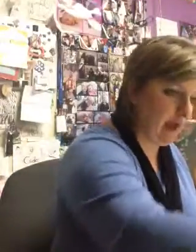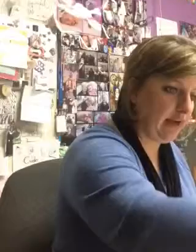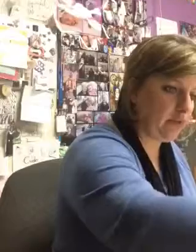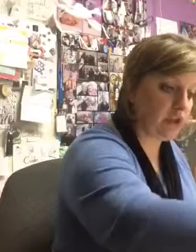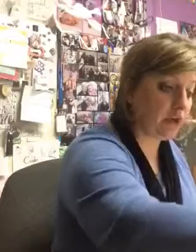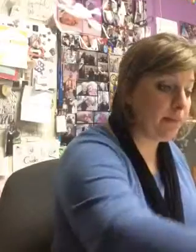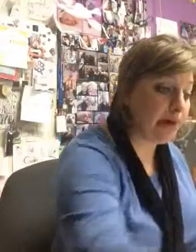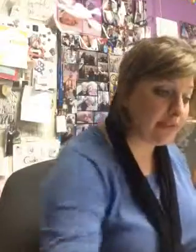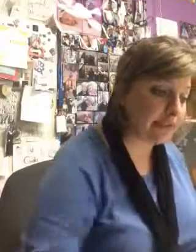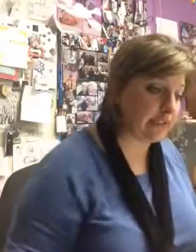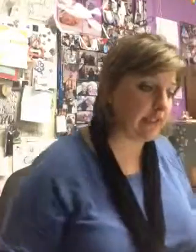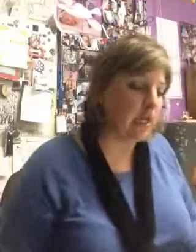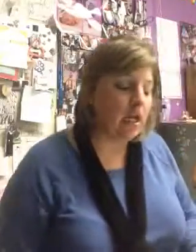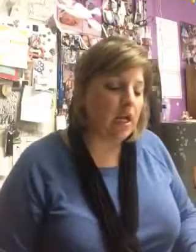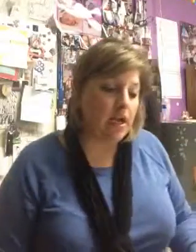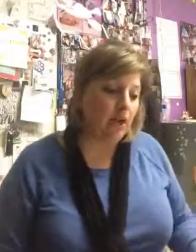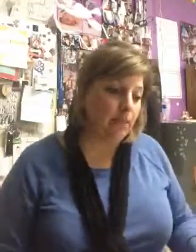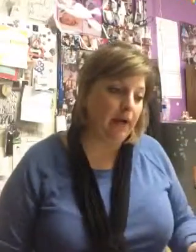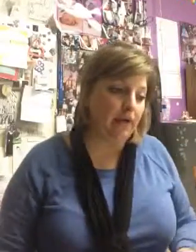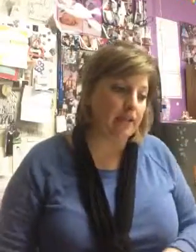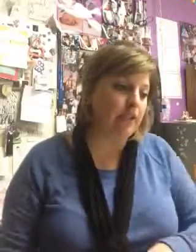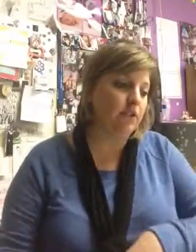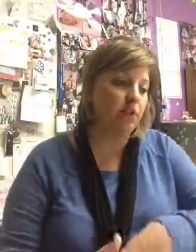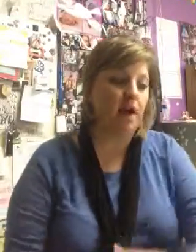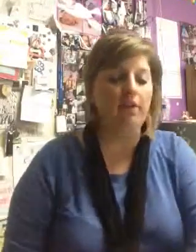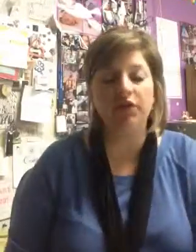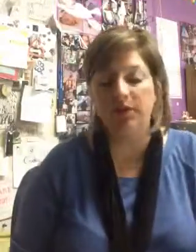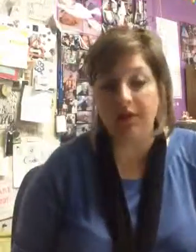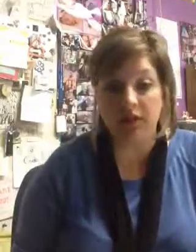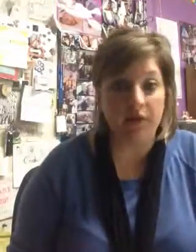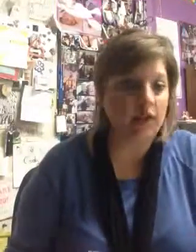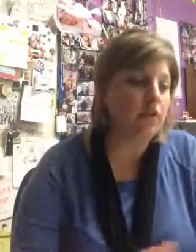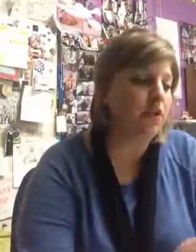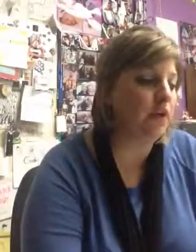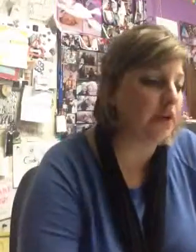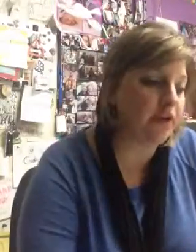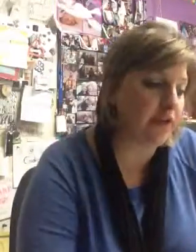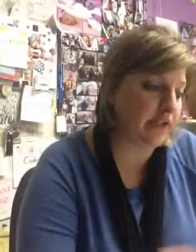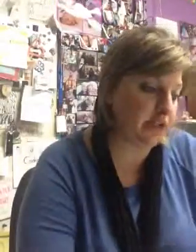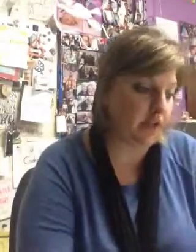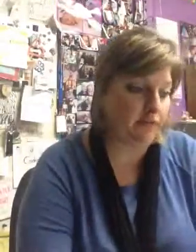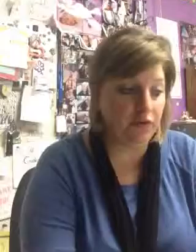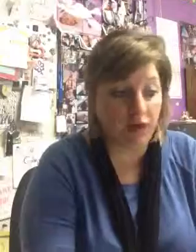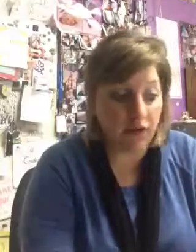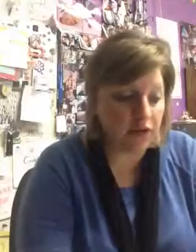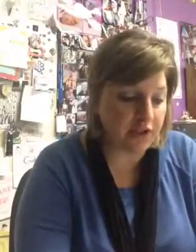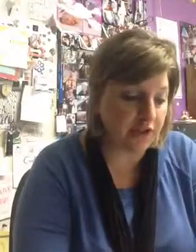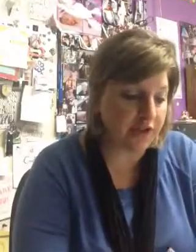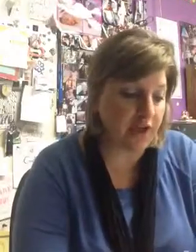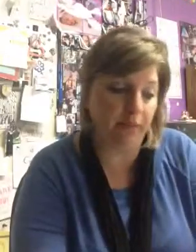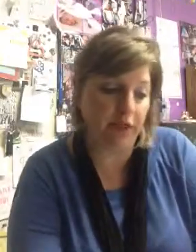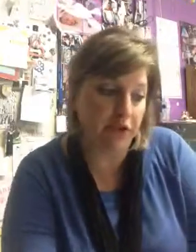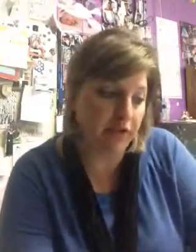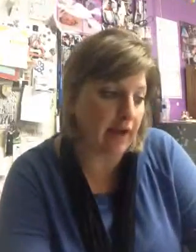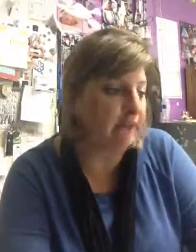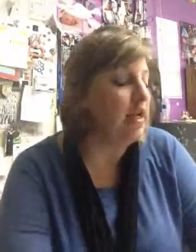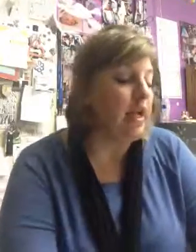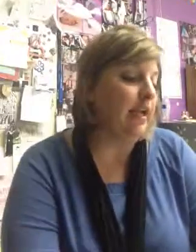facts, which are comparisons. Now, comparisons, you have 2 ways of doing this, and you can look at your translation guide. If you follow in the translation guide on page 35, it says,